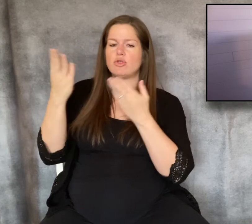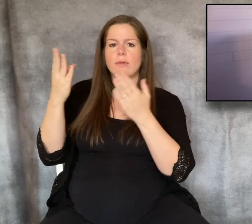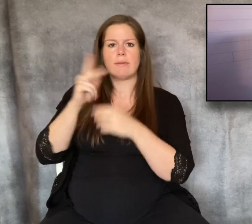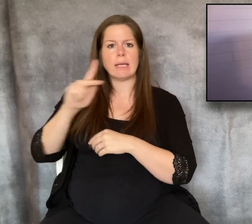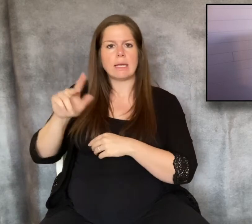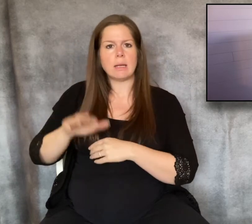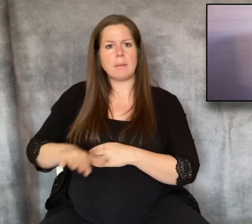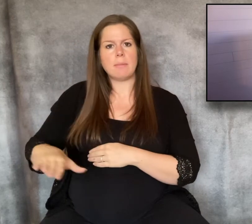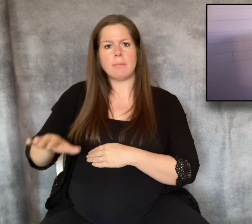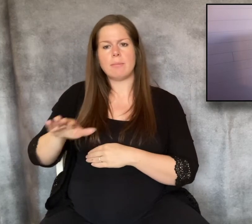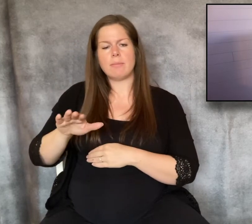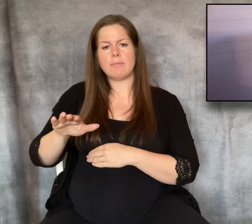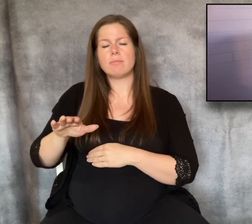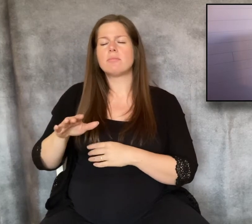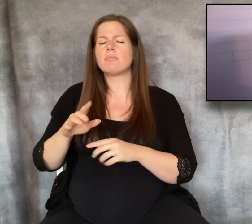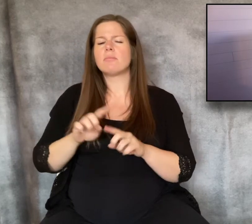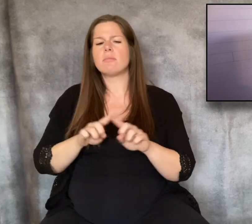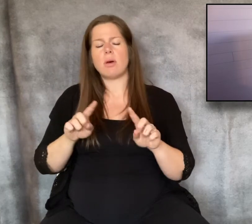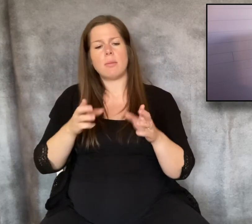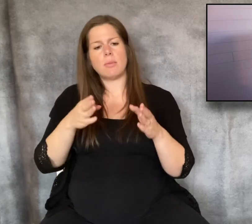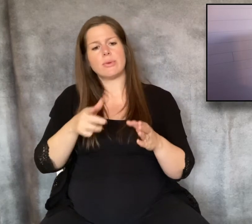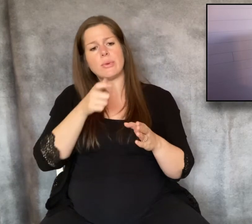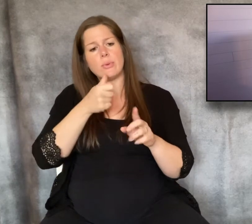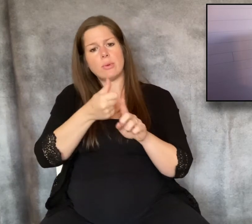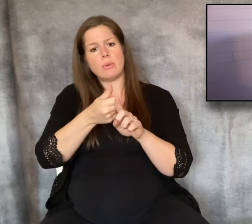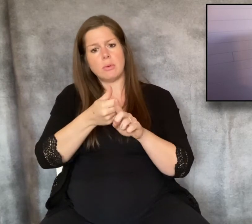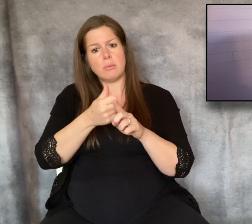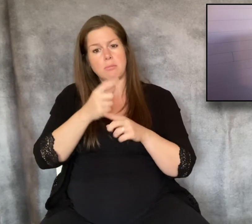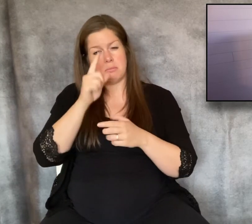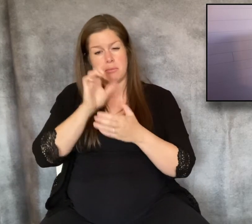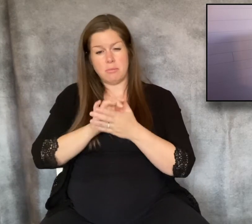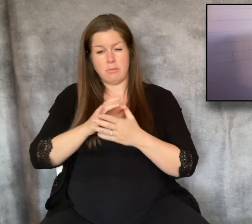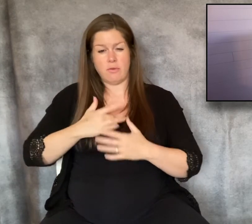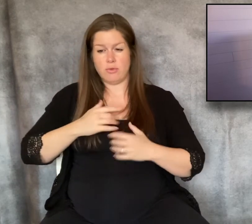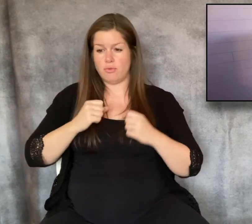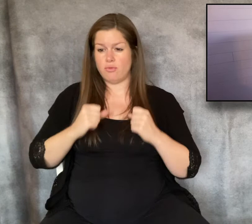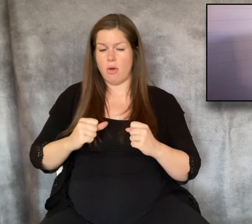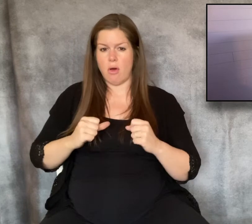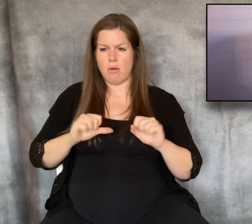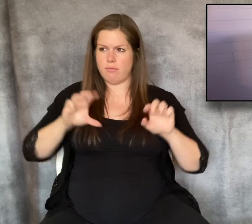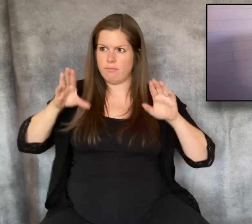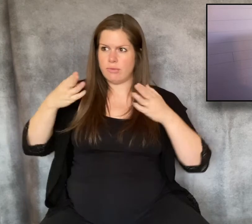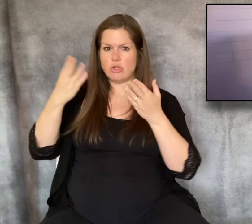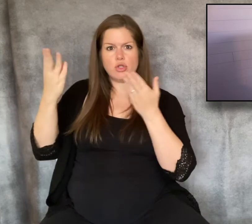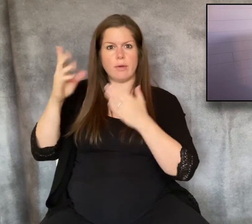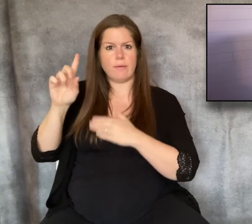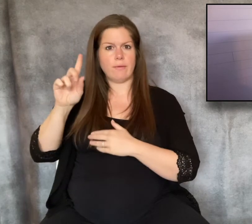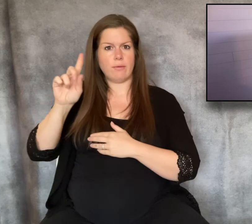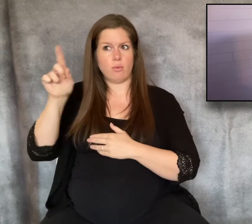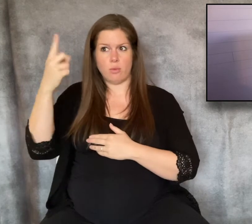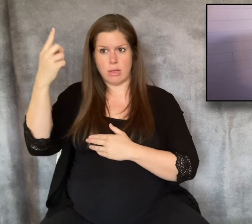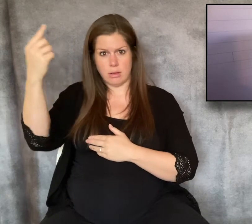of heaven. Let the one who is able to receive this receive it. Verse 13.